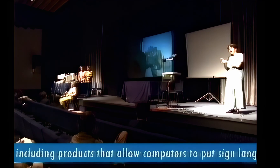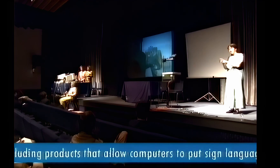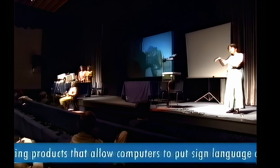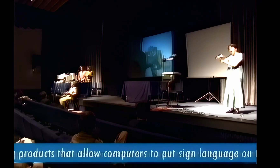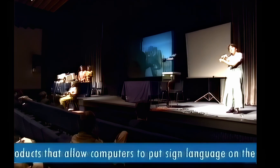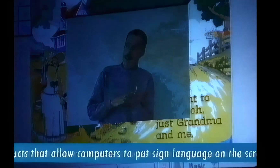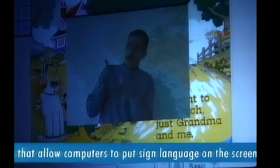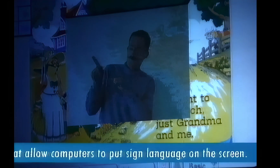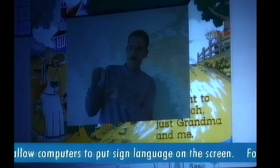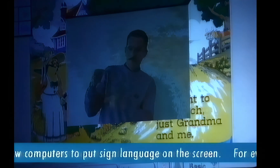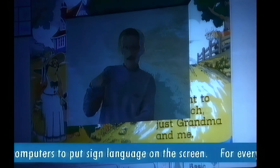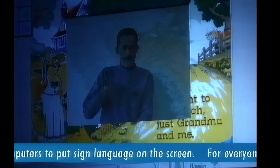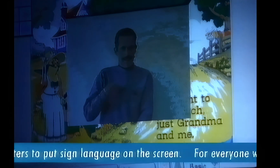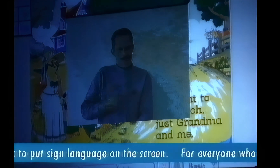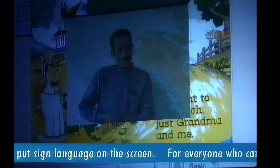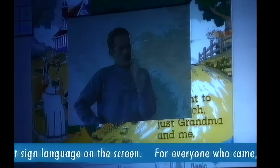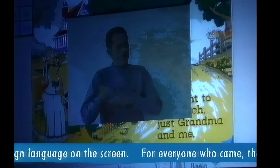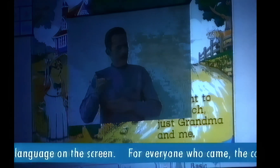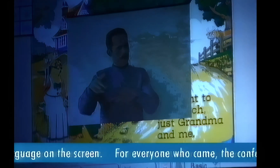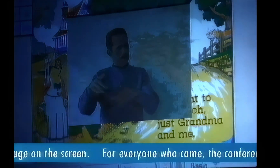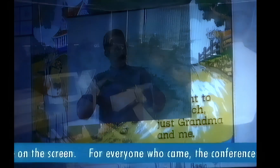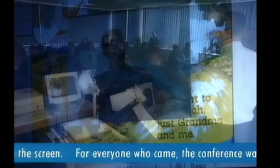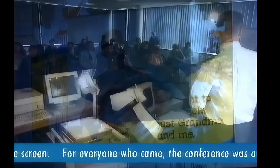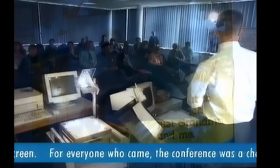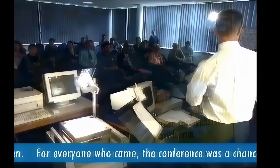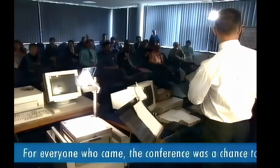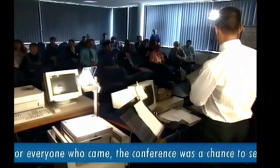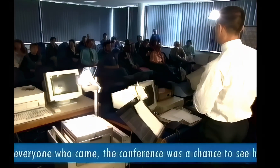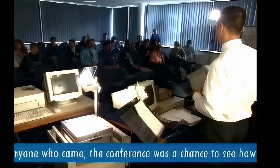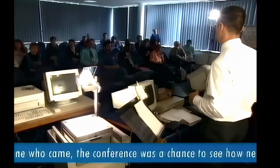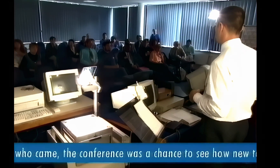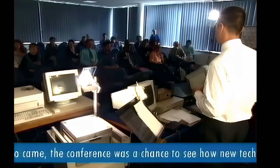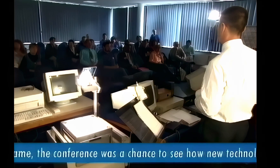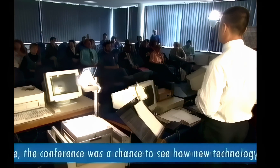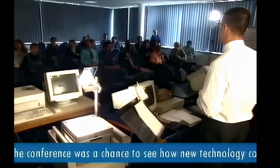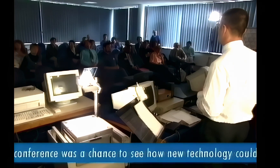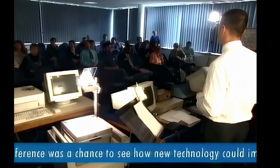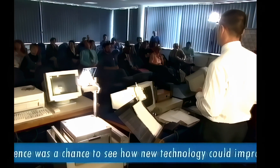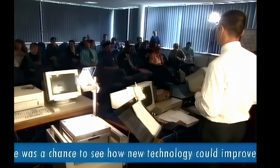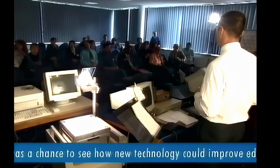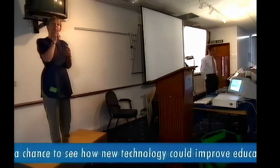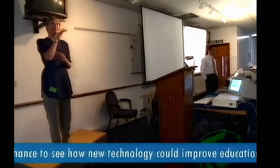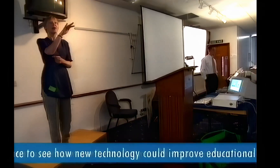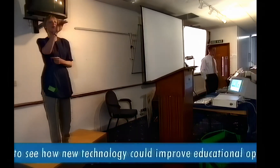for exploring ideas. And realising the world outside their own school and outside their home.